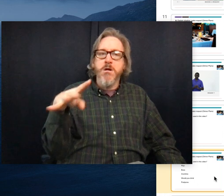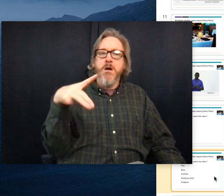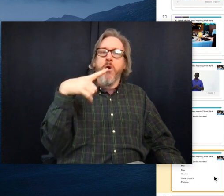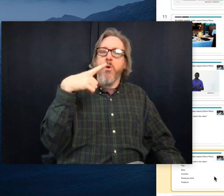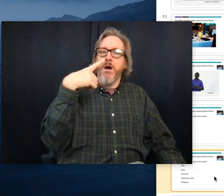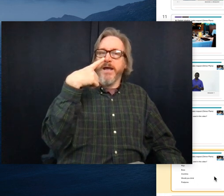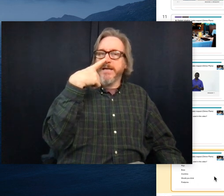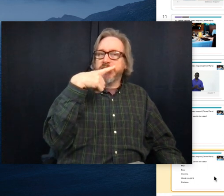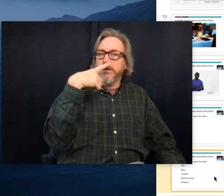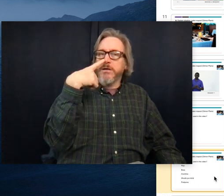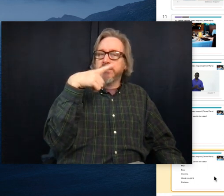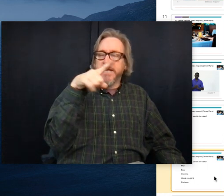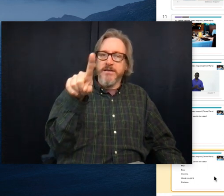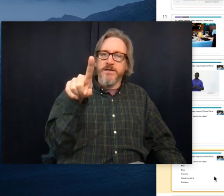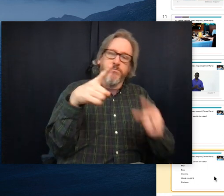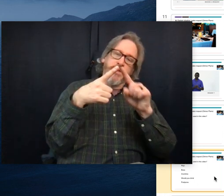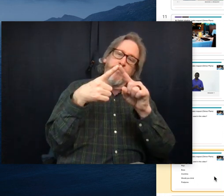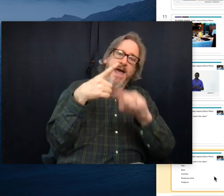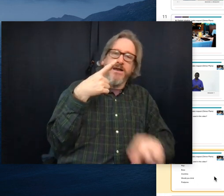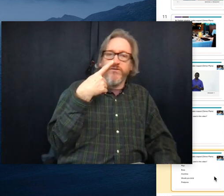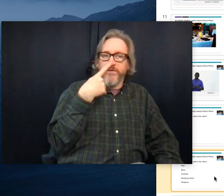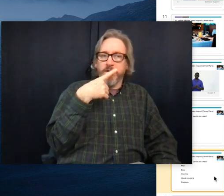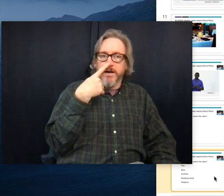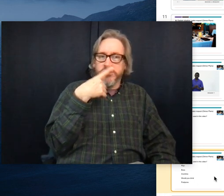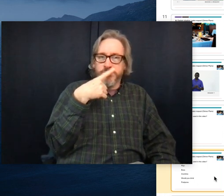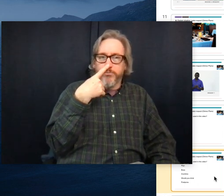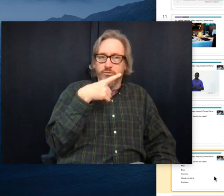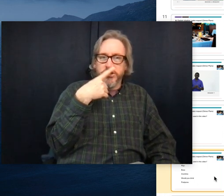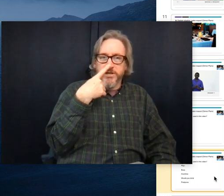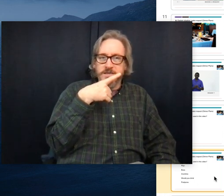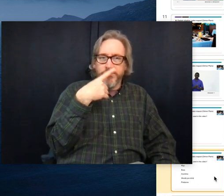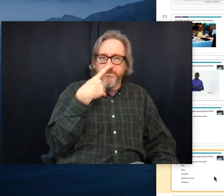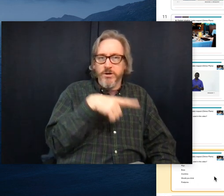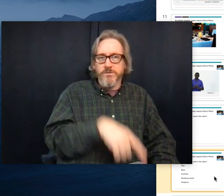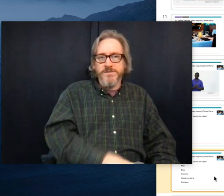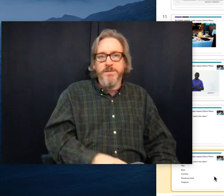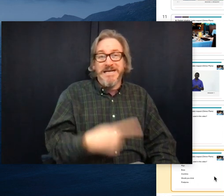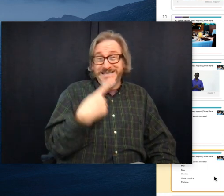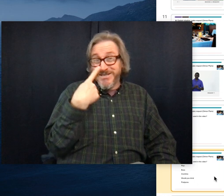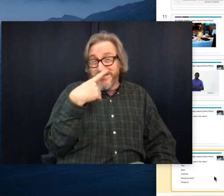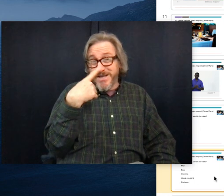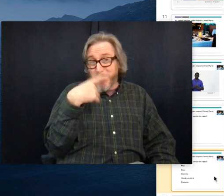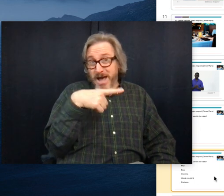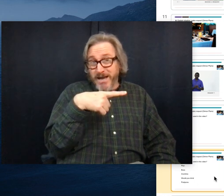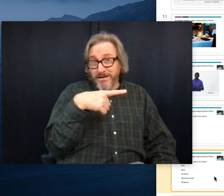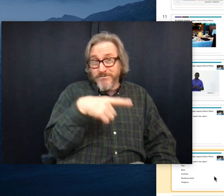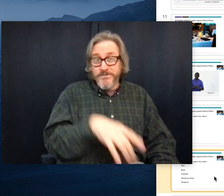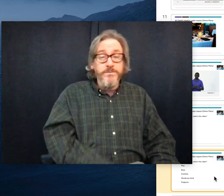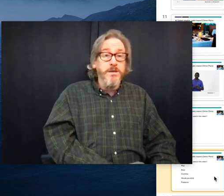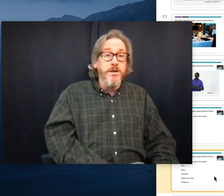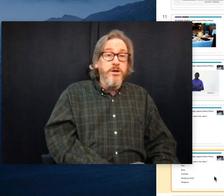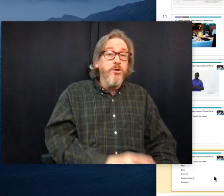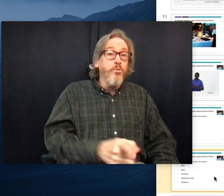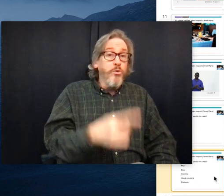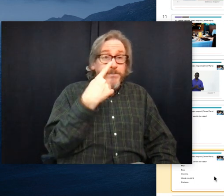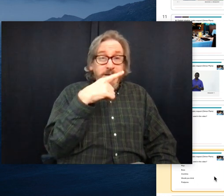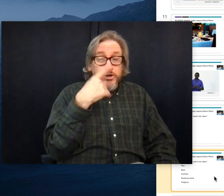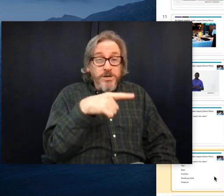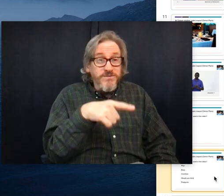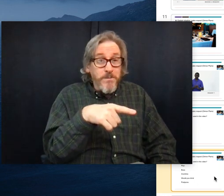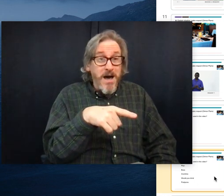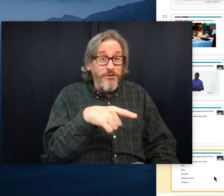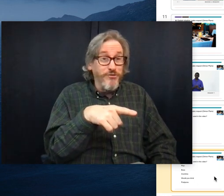ignore. It's take the pad of your finger and just brush the tip of your nose. Do you mind? Would it